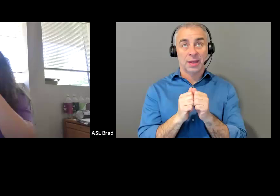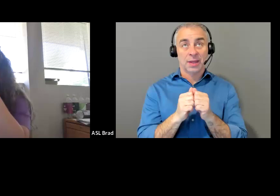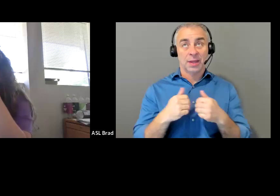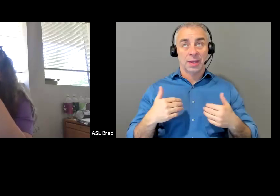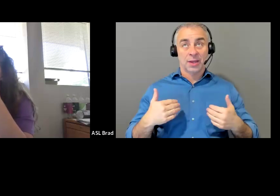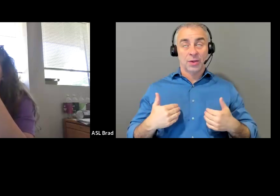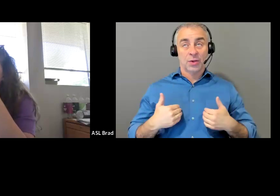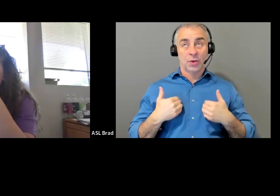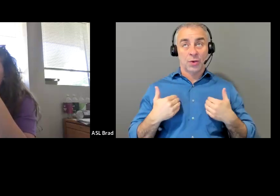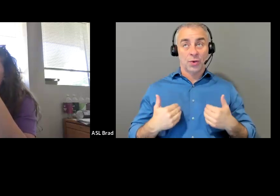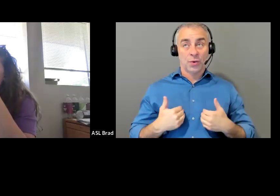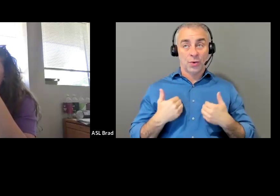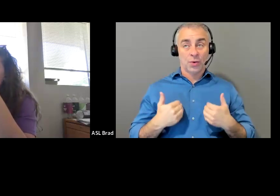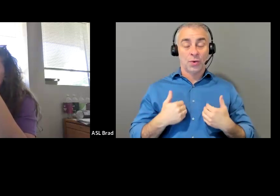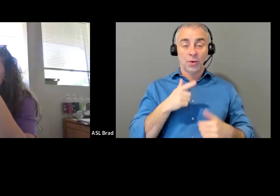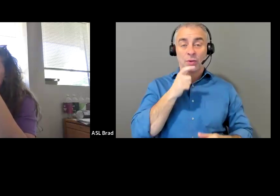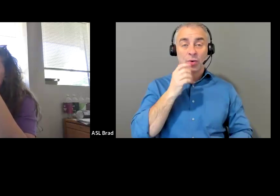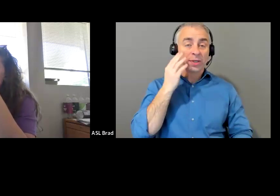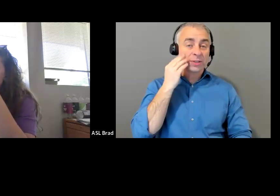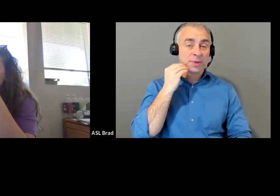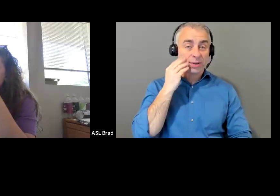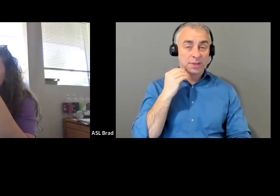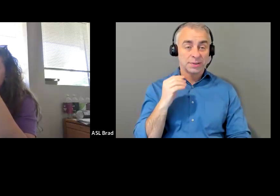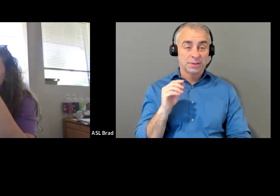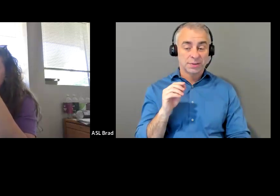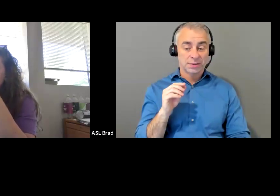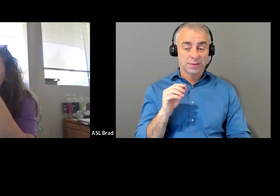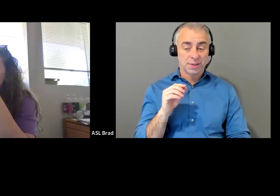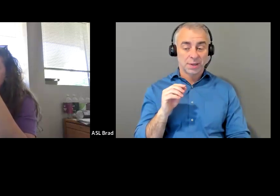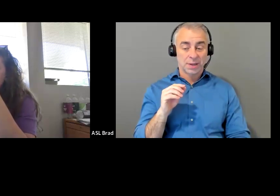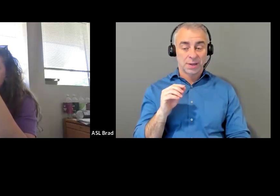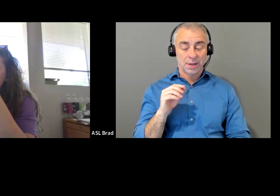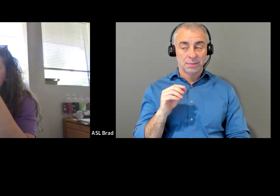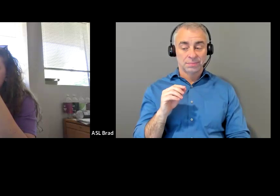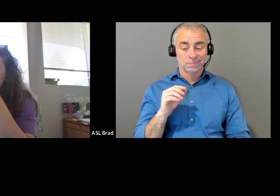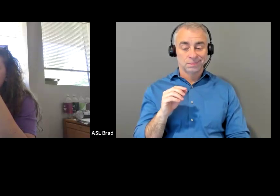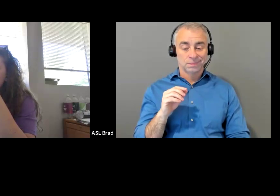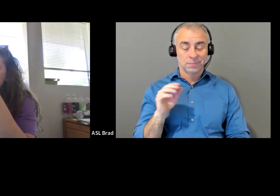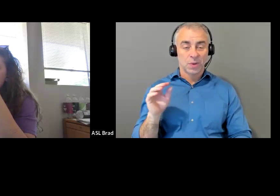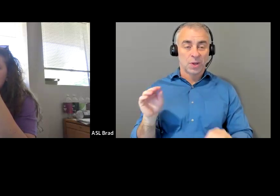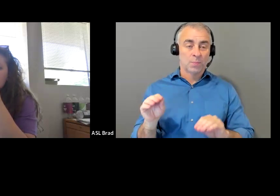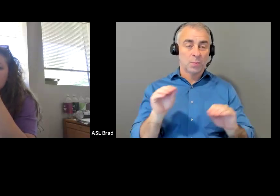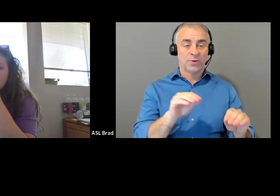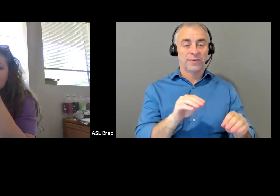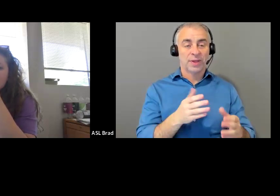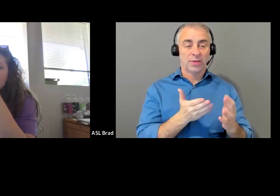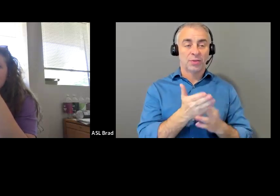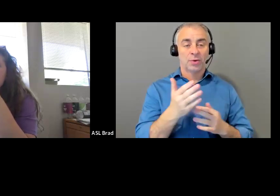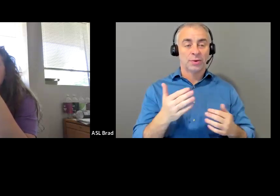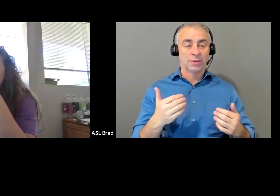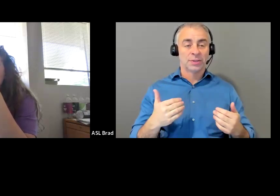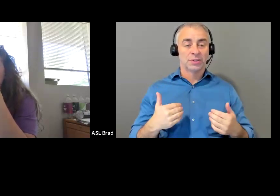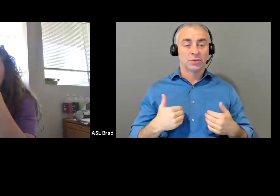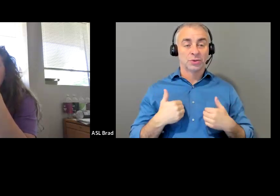youth who are experiencing moving through the juvenile justice system,